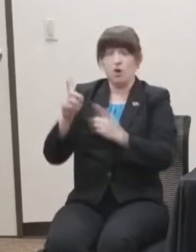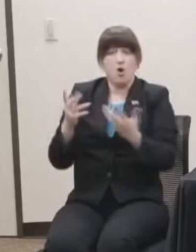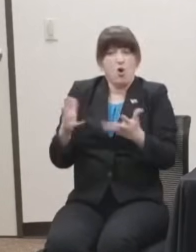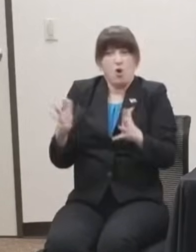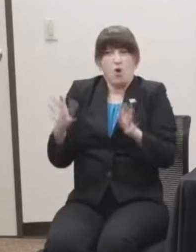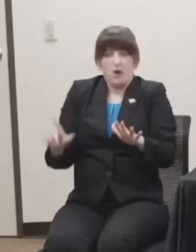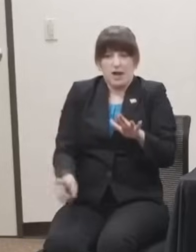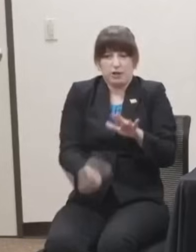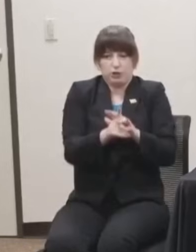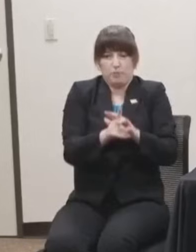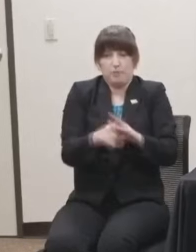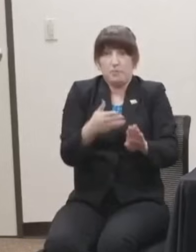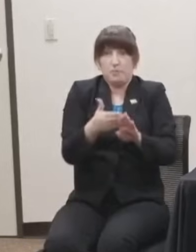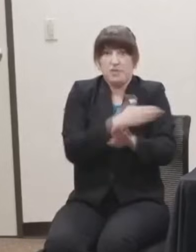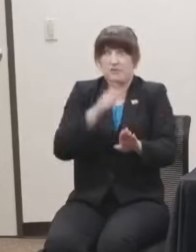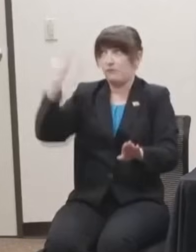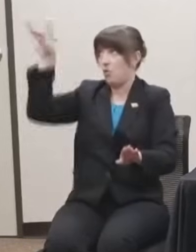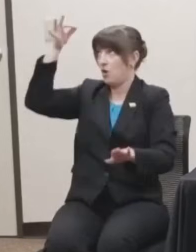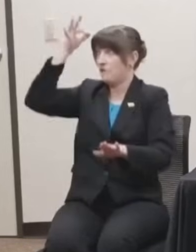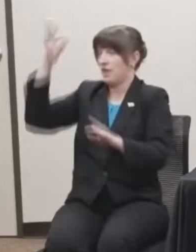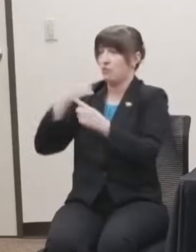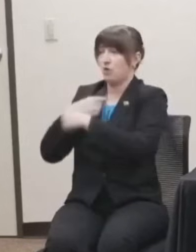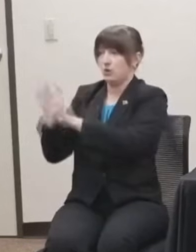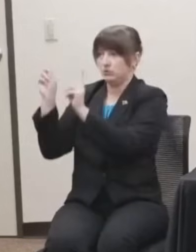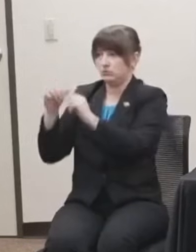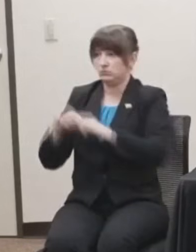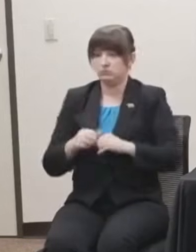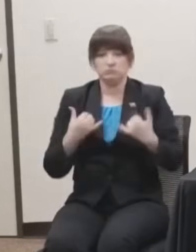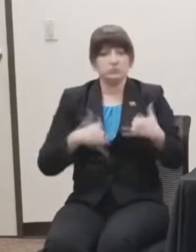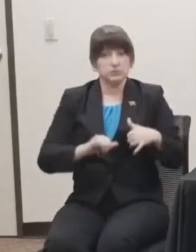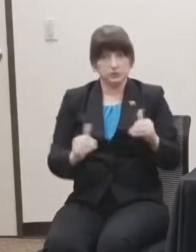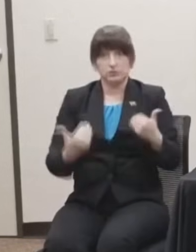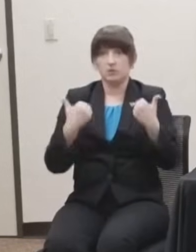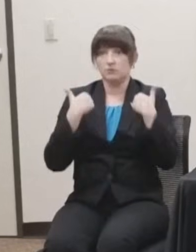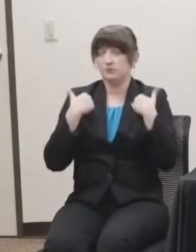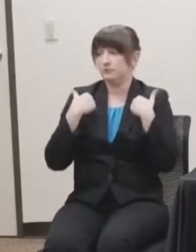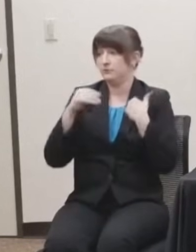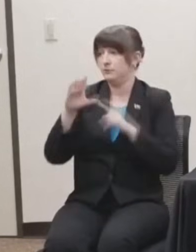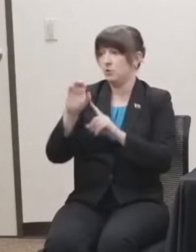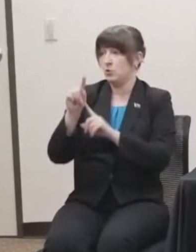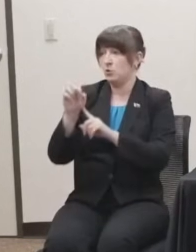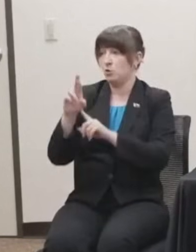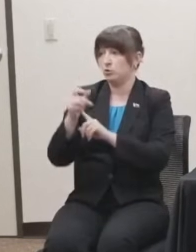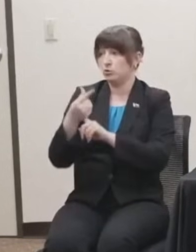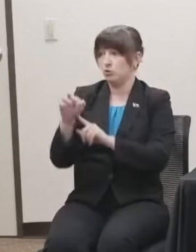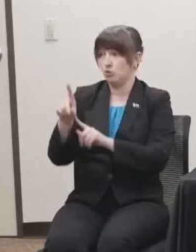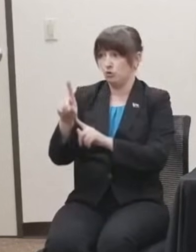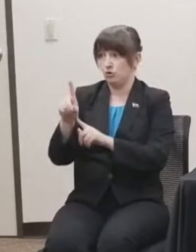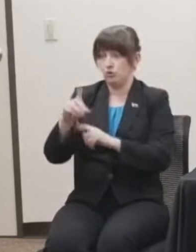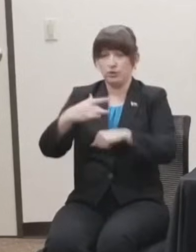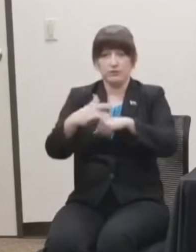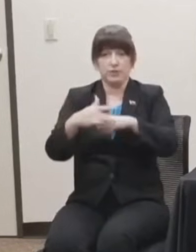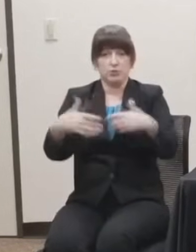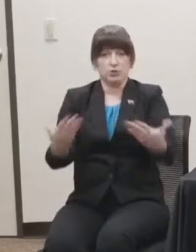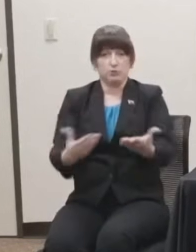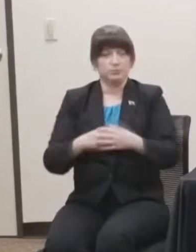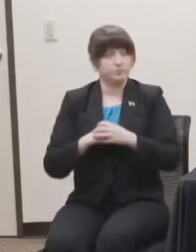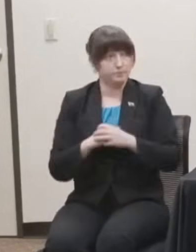on our partnership and relationship. So we still have Coast Guard assets here, and they will operate at night as well. Thank you for the question. Go